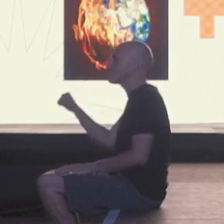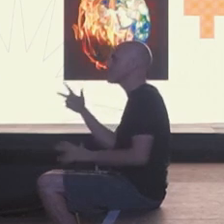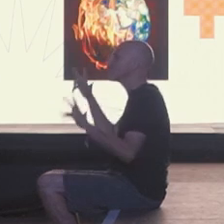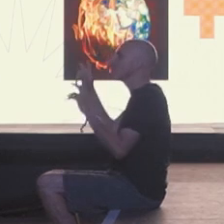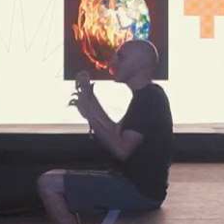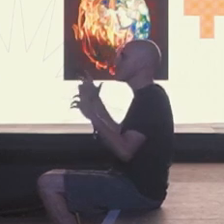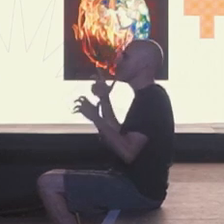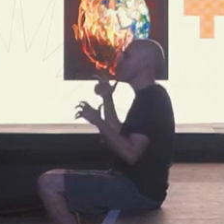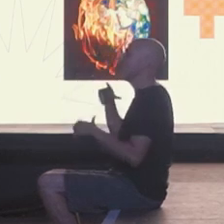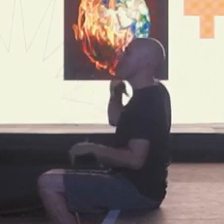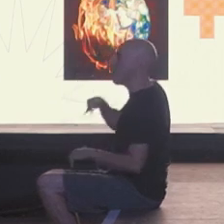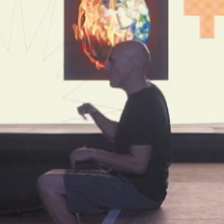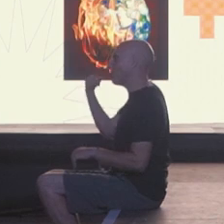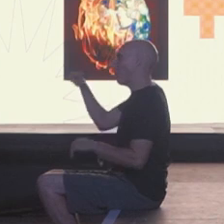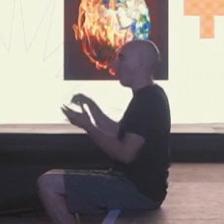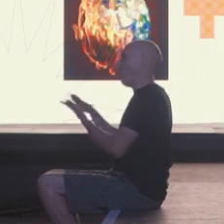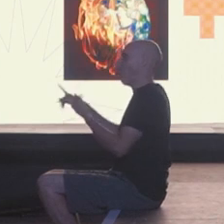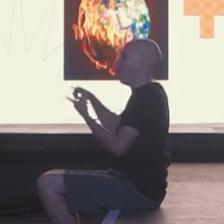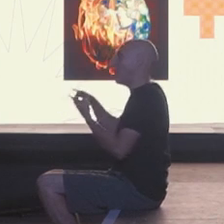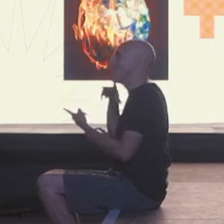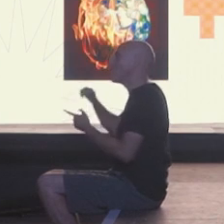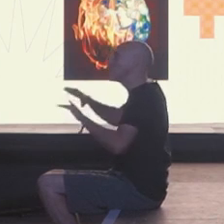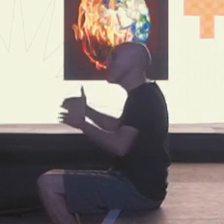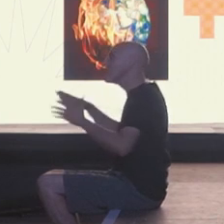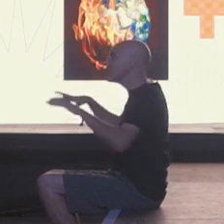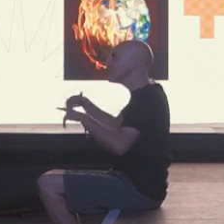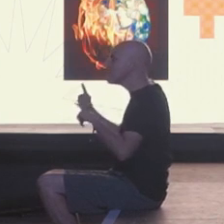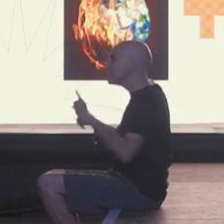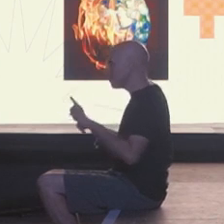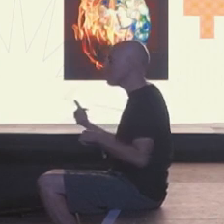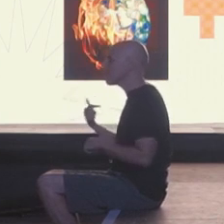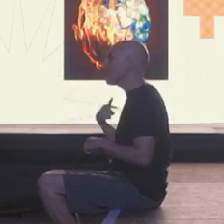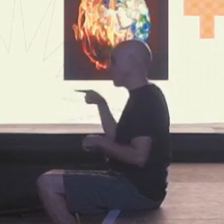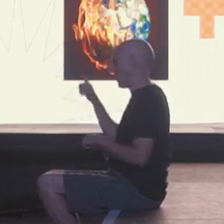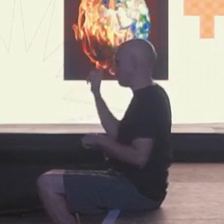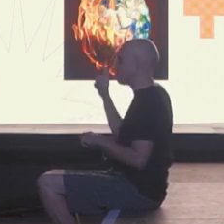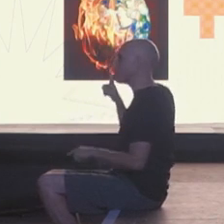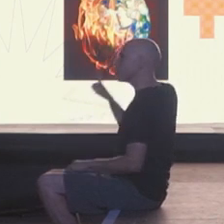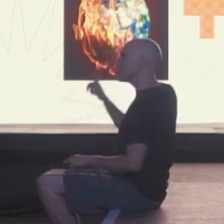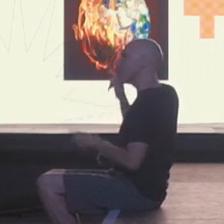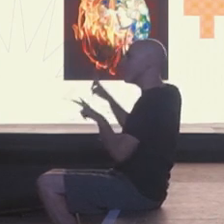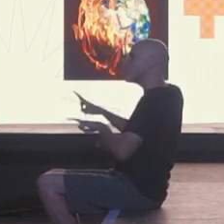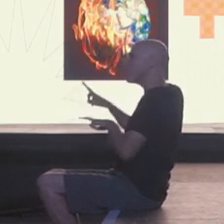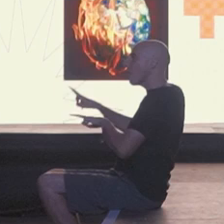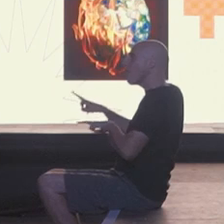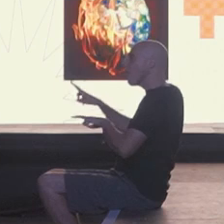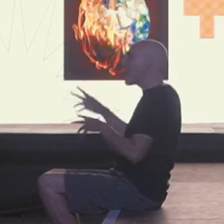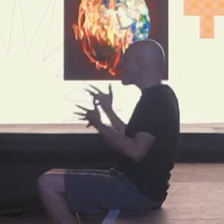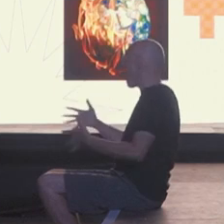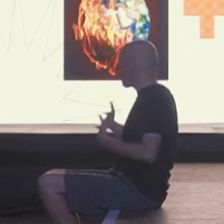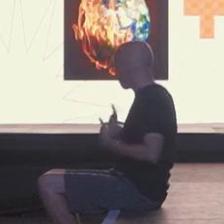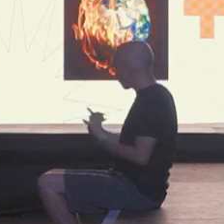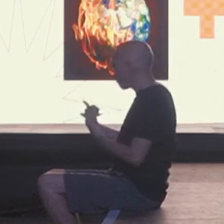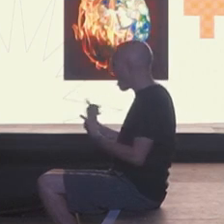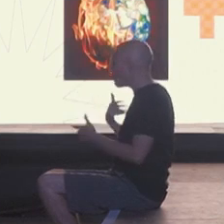Doing a bit of vegan outreach, and that was great. I did it for like a couple of years, did save vigils. I thought, great, I'm getting out there every week, doing something for animals, feel really